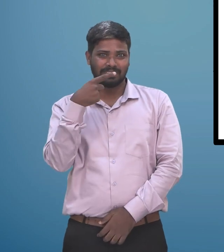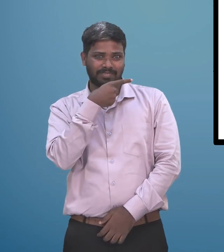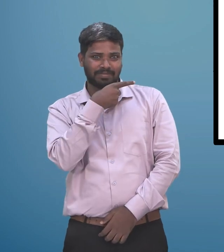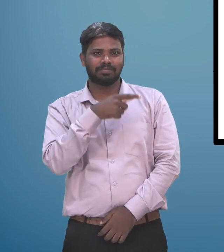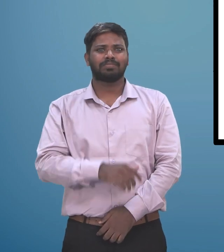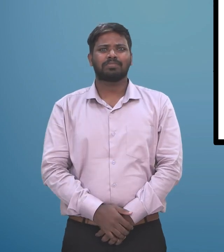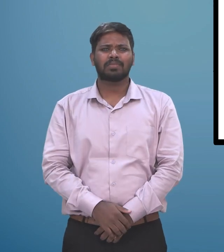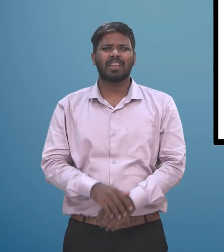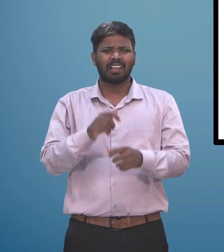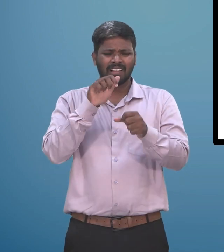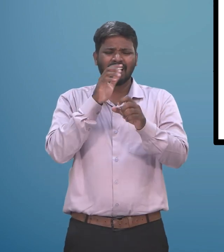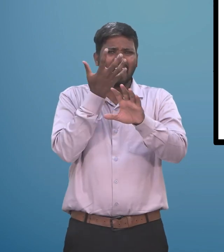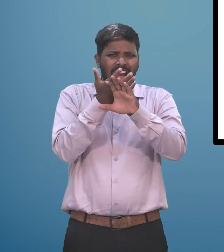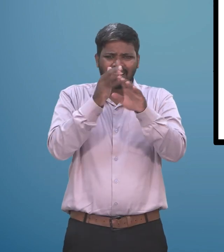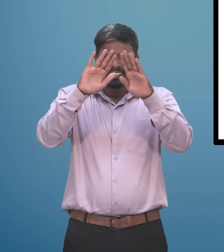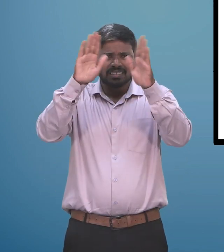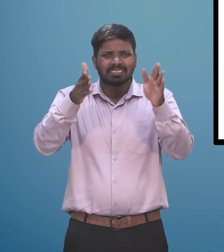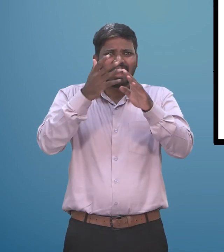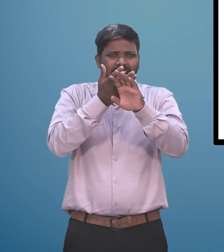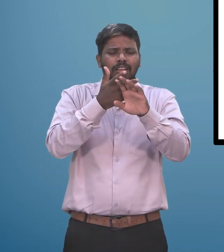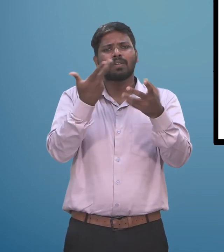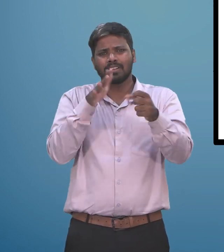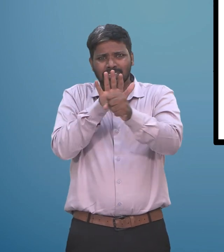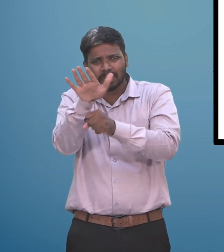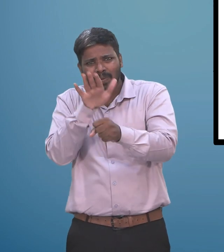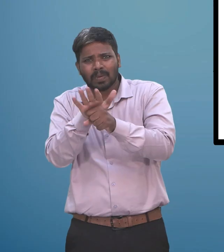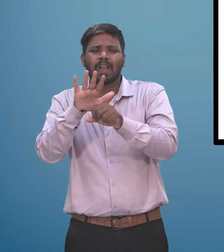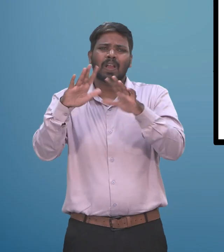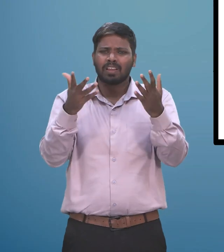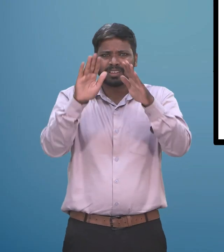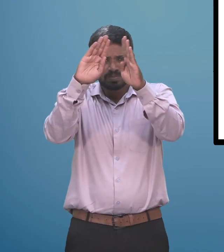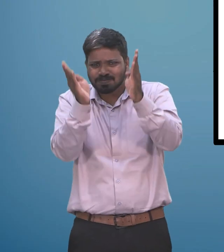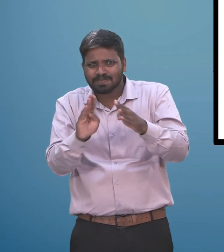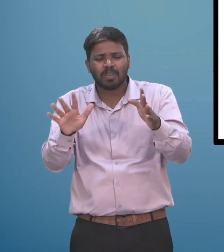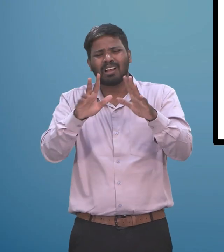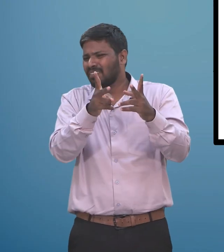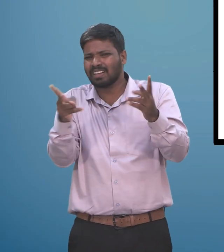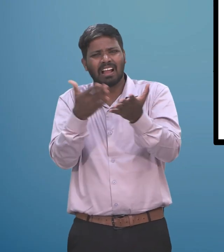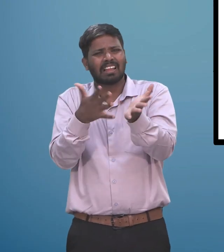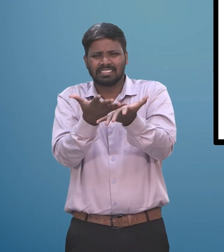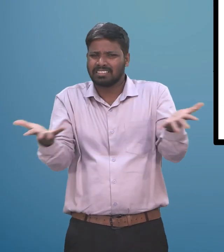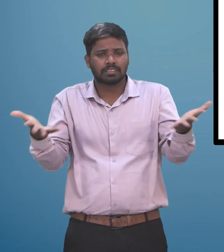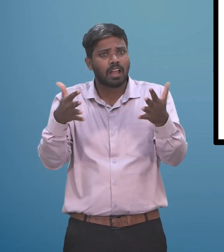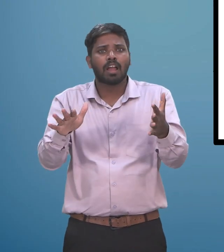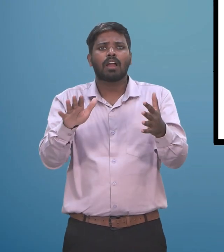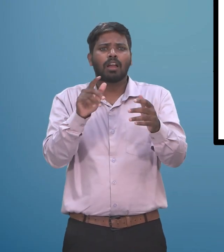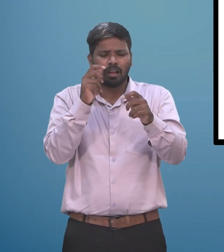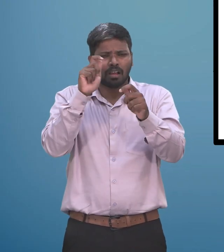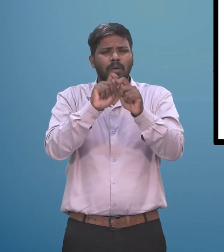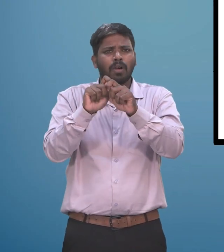Relief is a design that stands out from the surface of a panel, which may be of stone, wood, ceramic